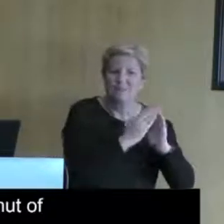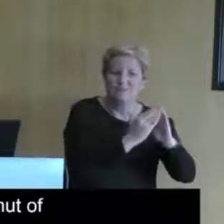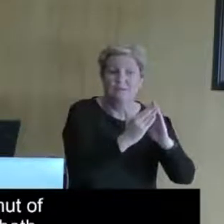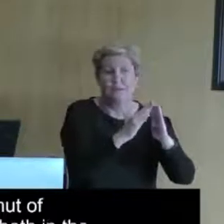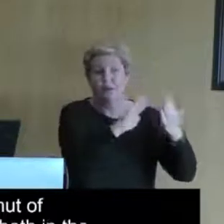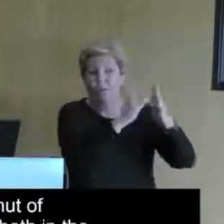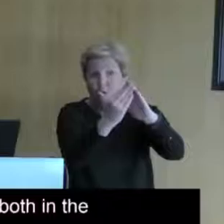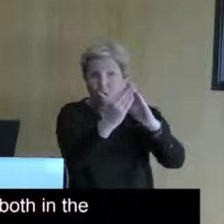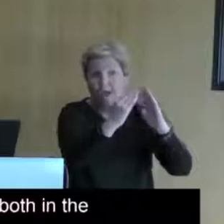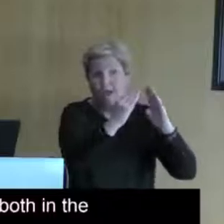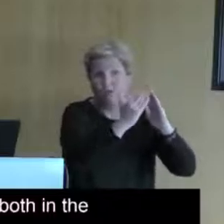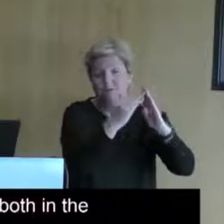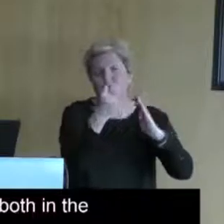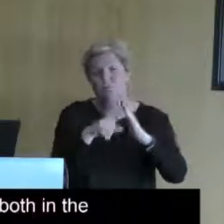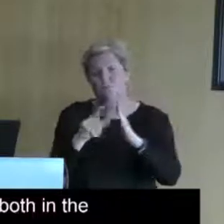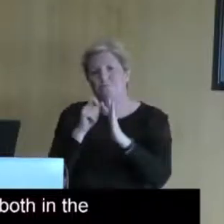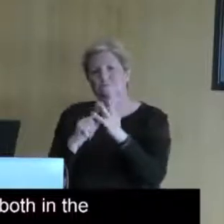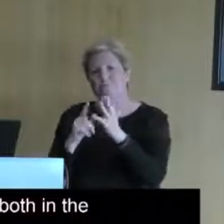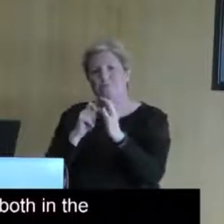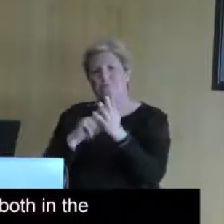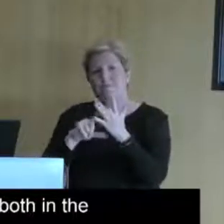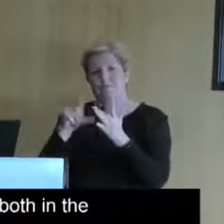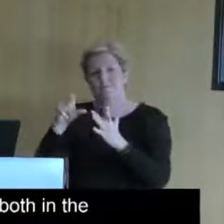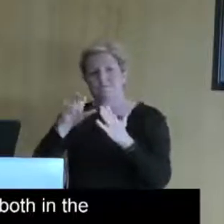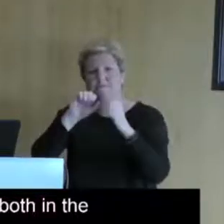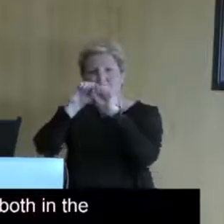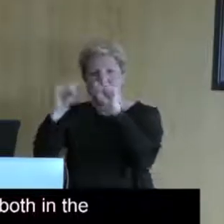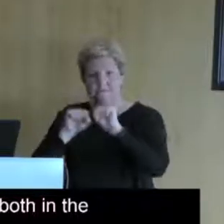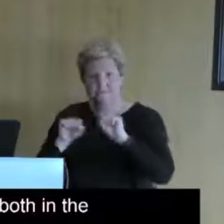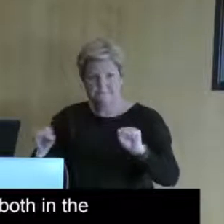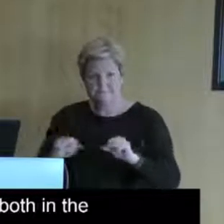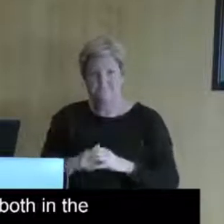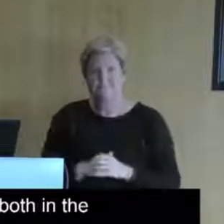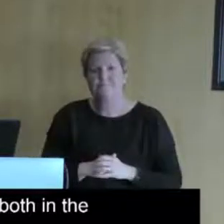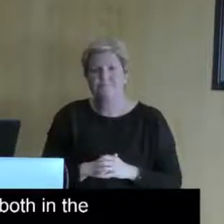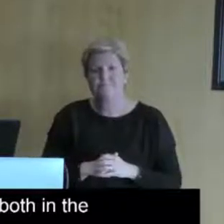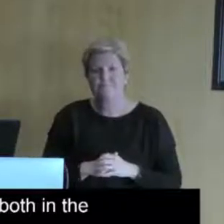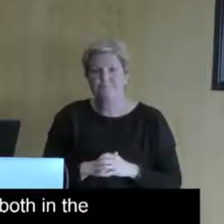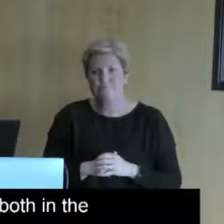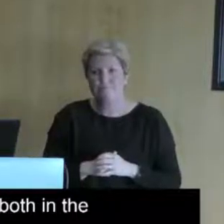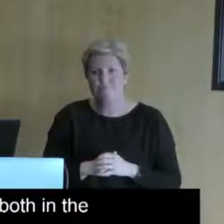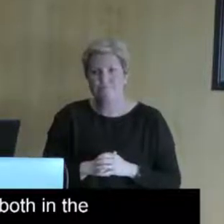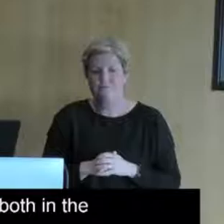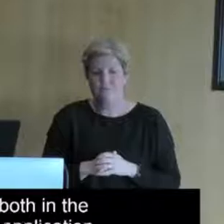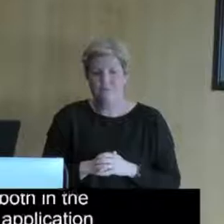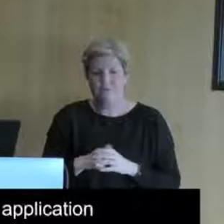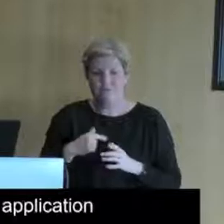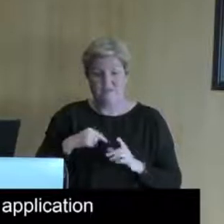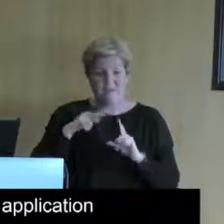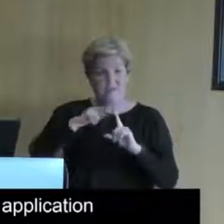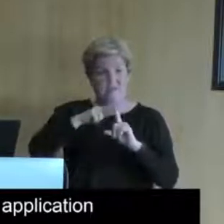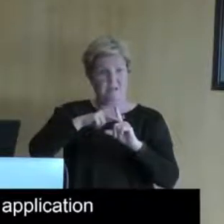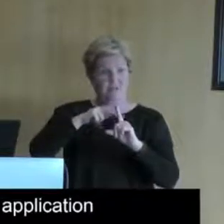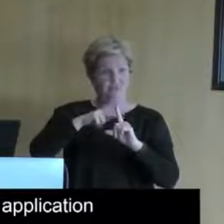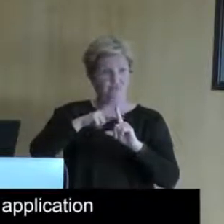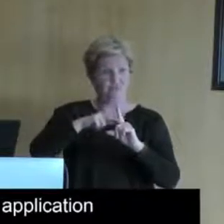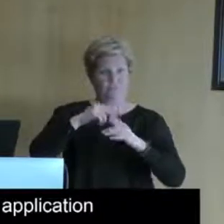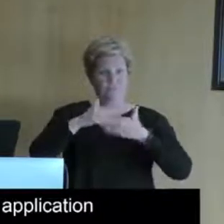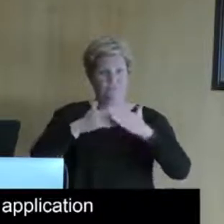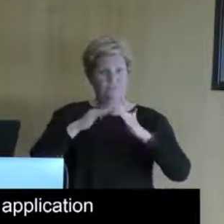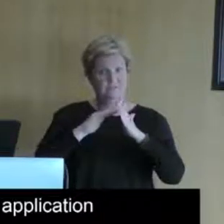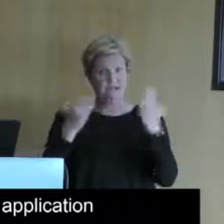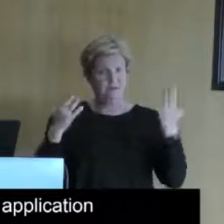one application, and that one application is going to provide a whole gamut of opportunities for